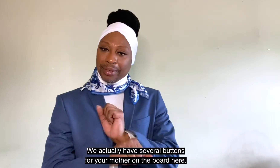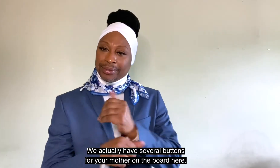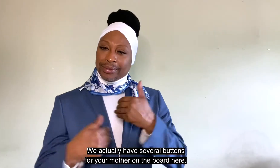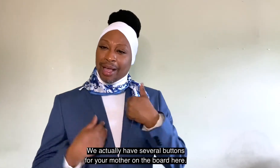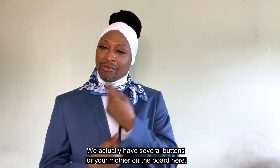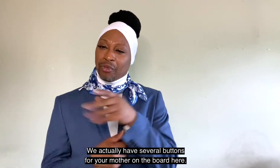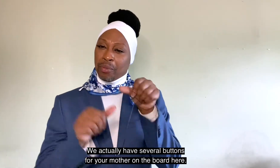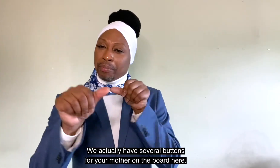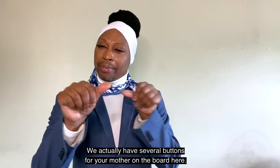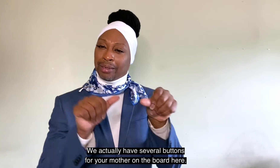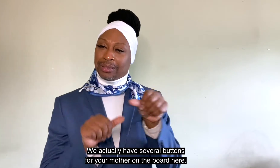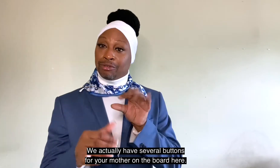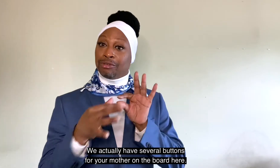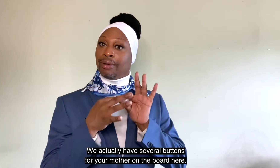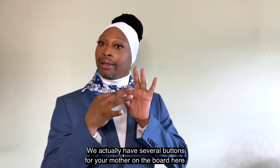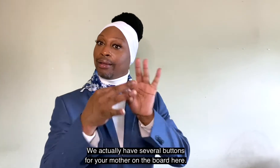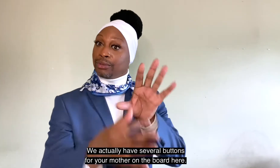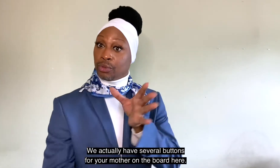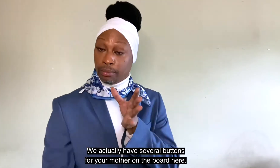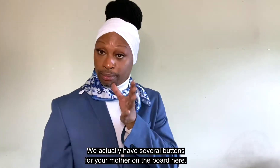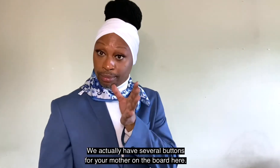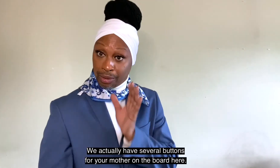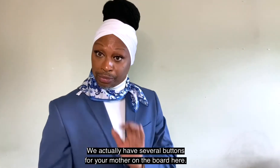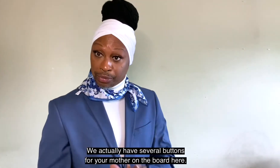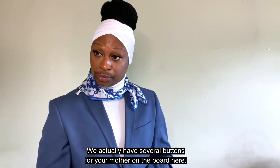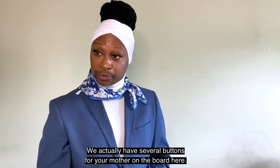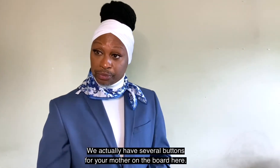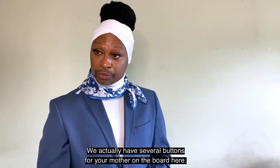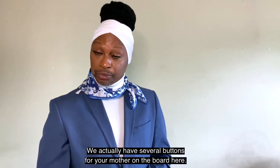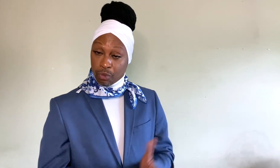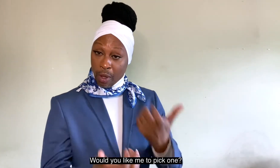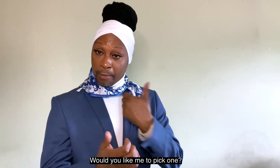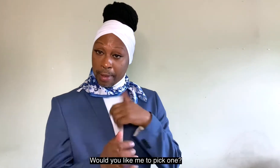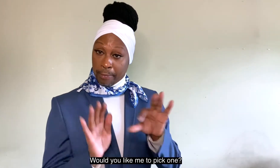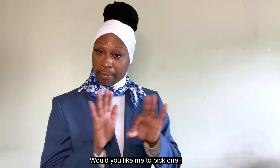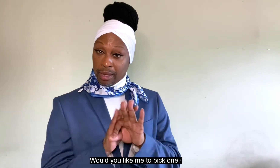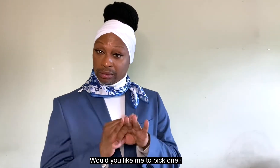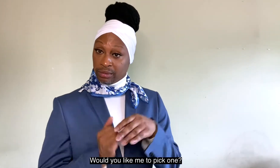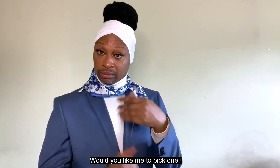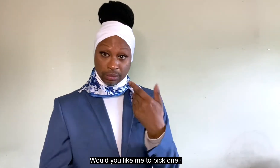We actually have several buttons for your mother on the board here. Sure. Would you like me to pick one?